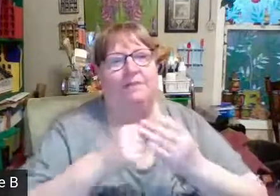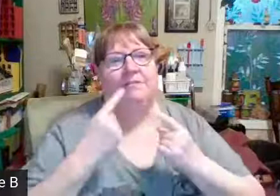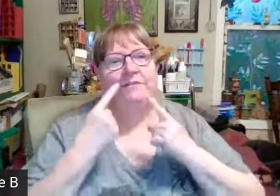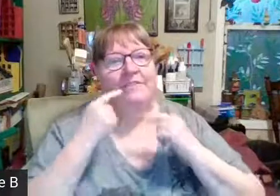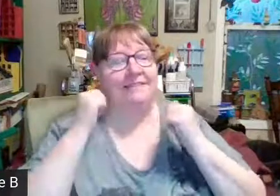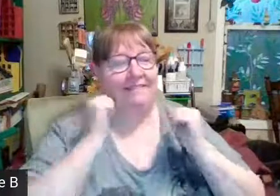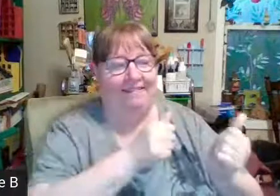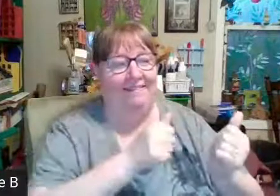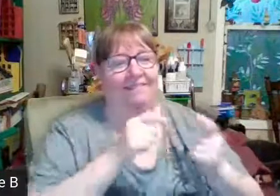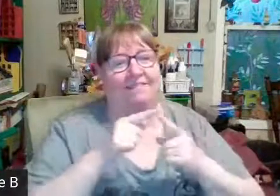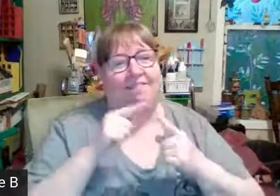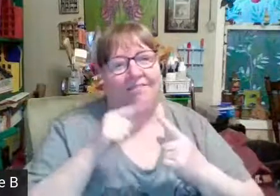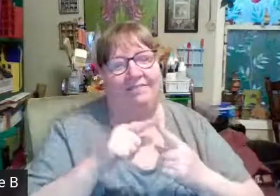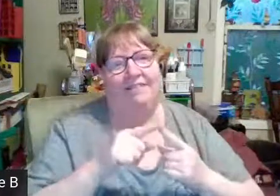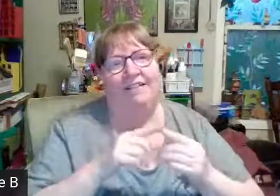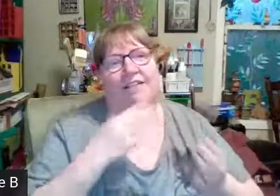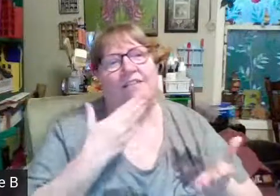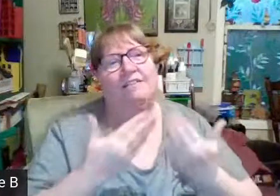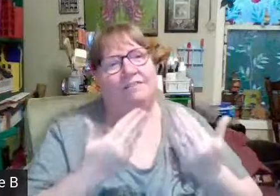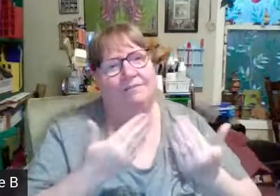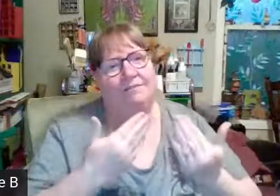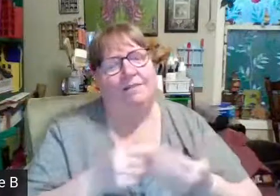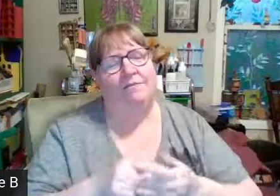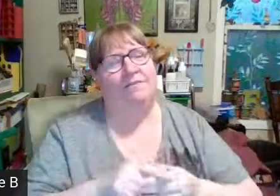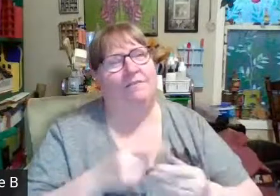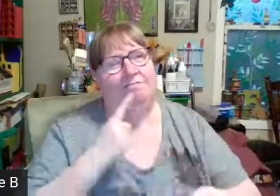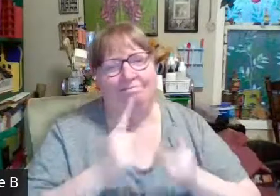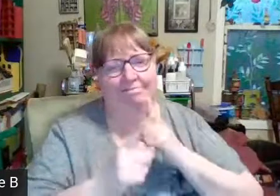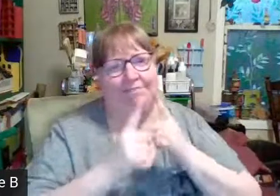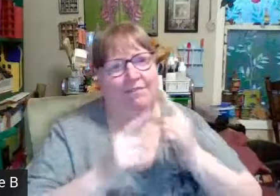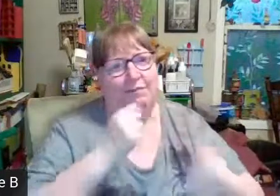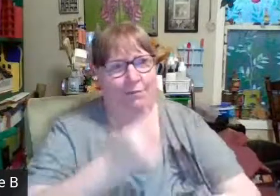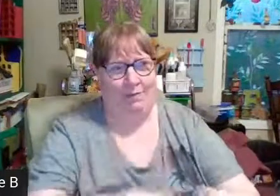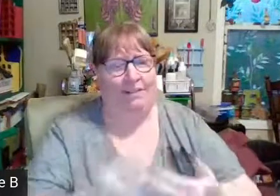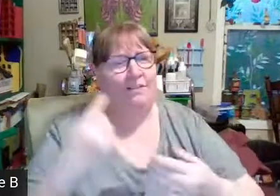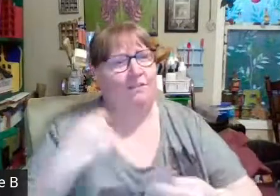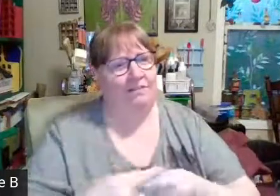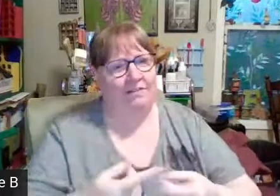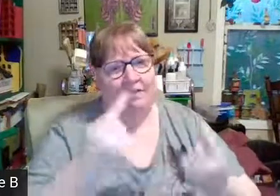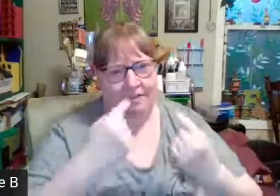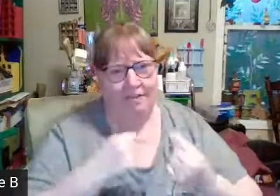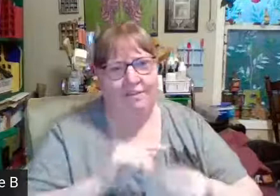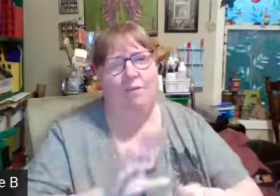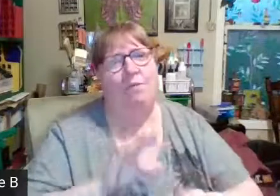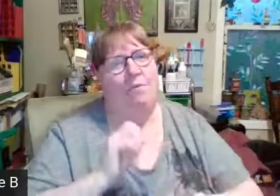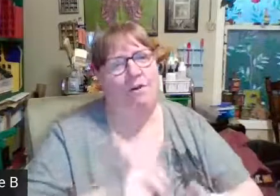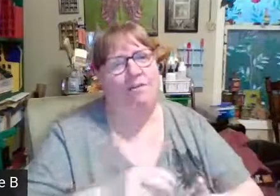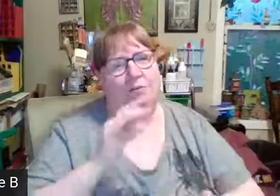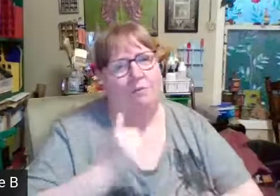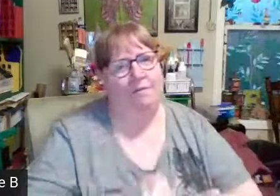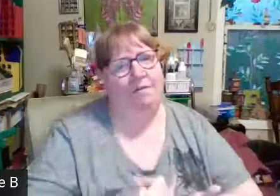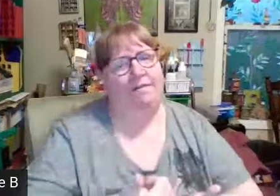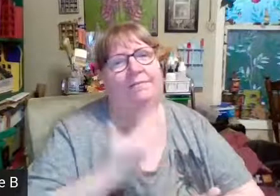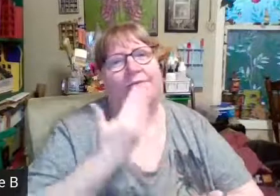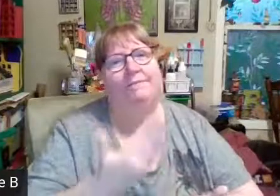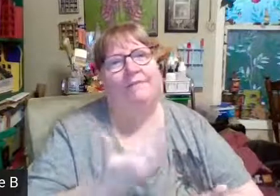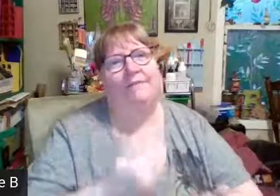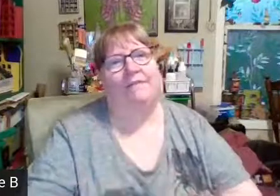hardly communicate with us, and we want to make sure that you guys always are heard. And just so you know, whether you communicate with us all